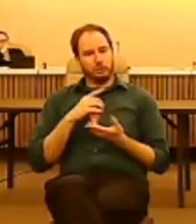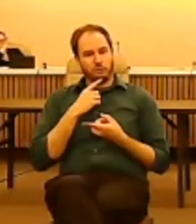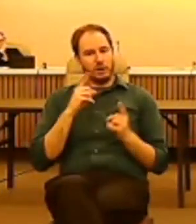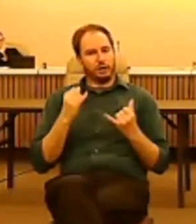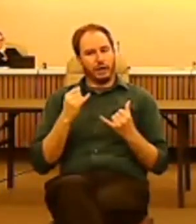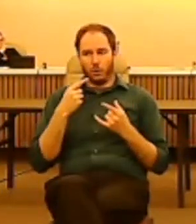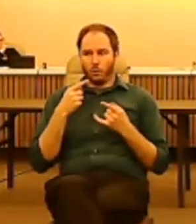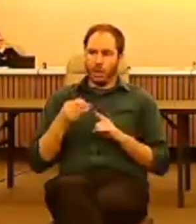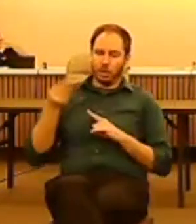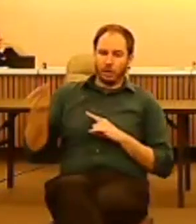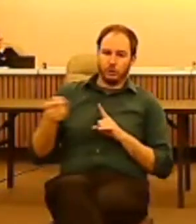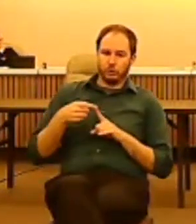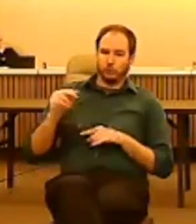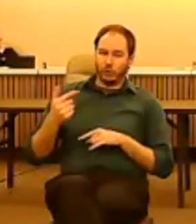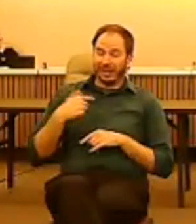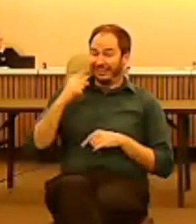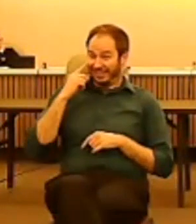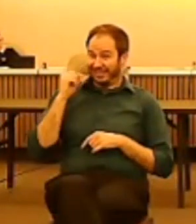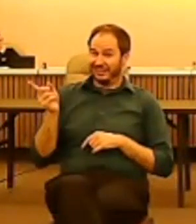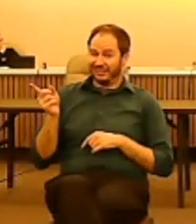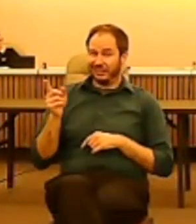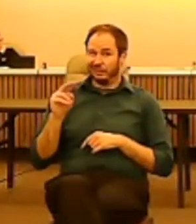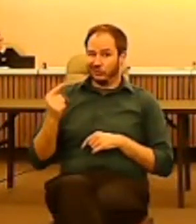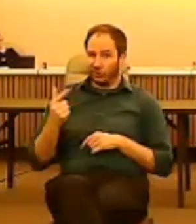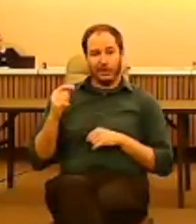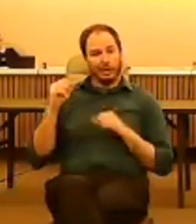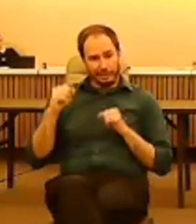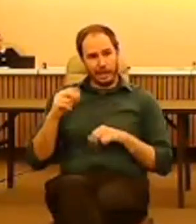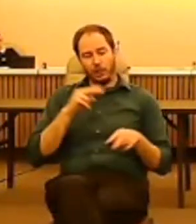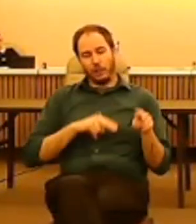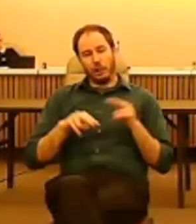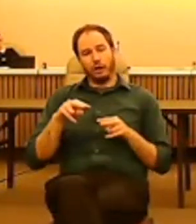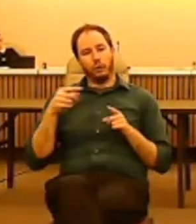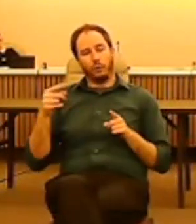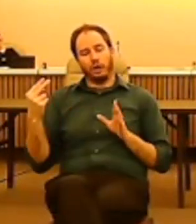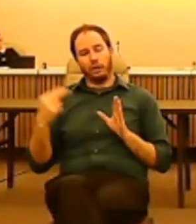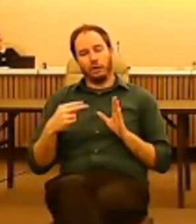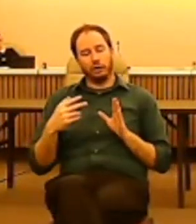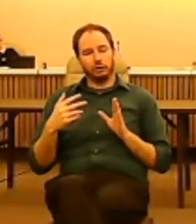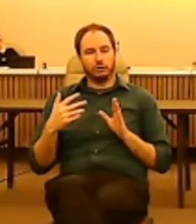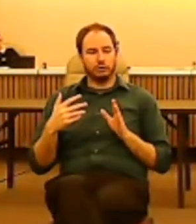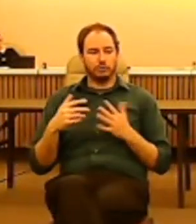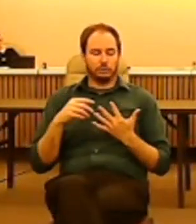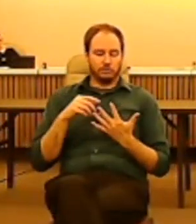when the zoning, you know, again, I believe that the zoning board can look at that when they.